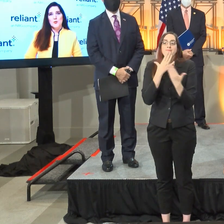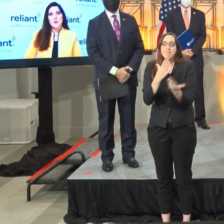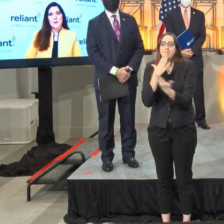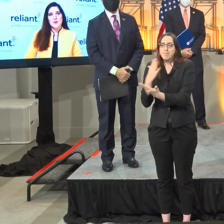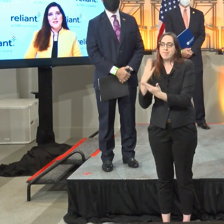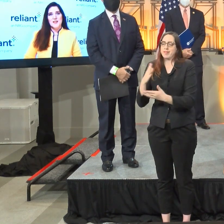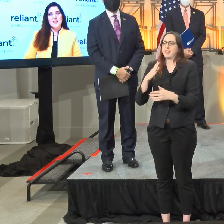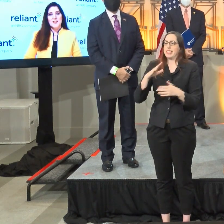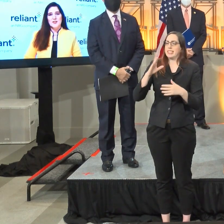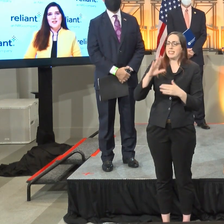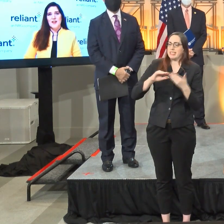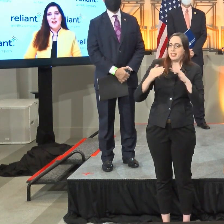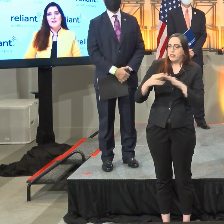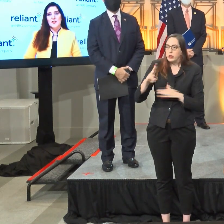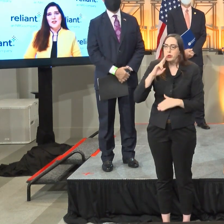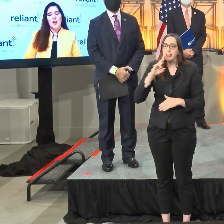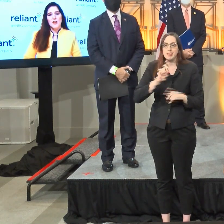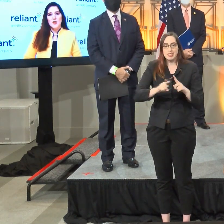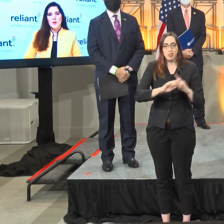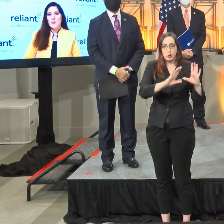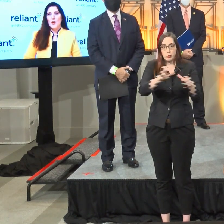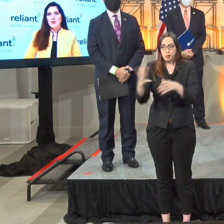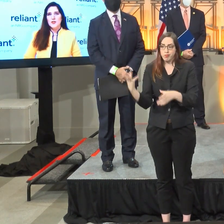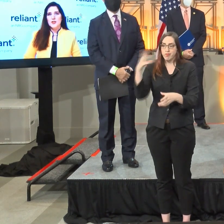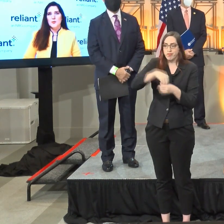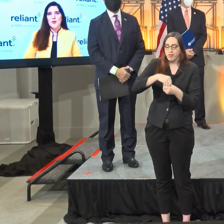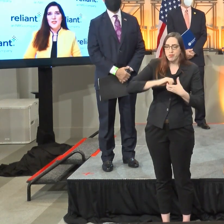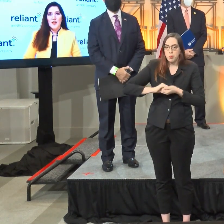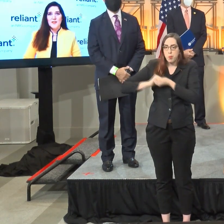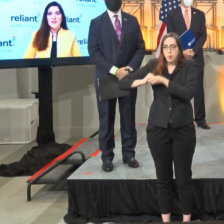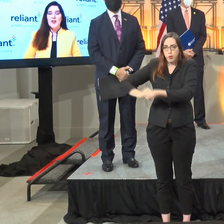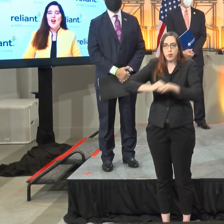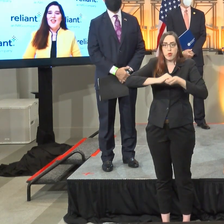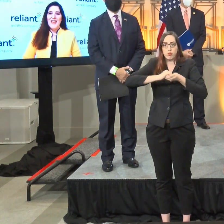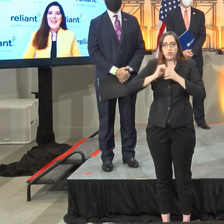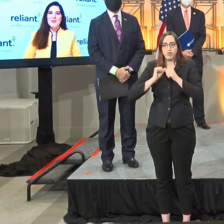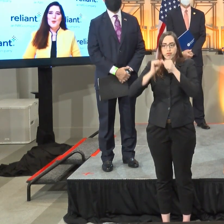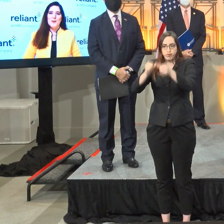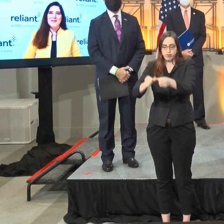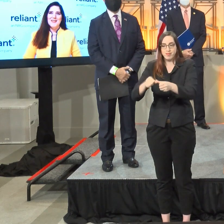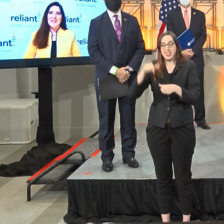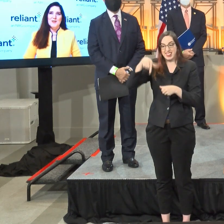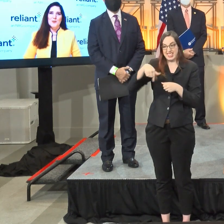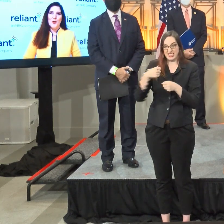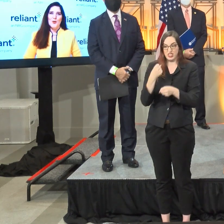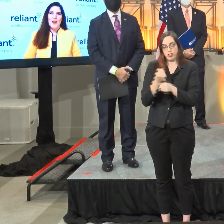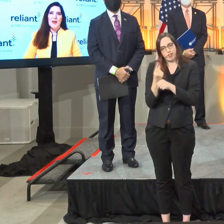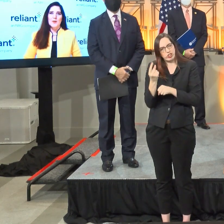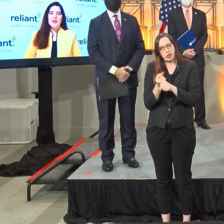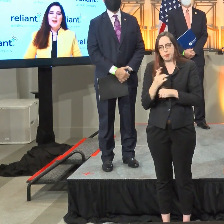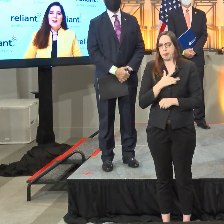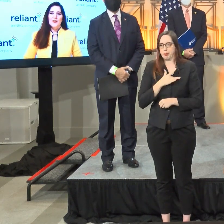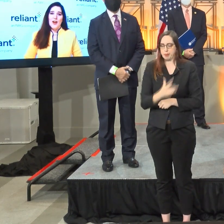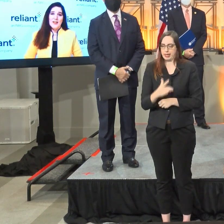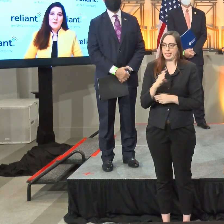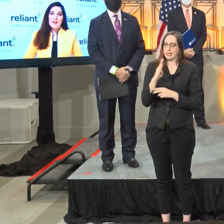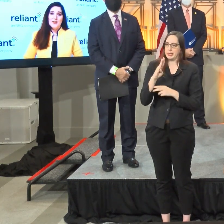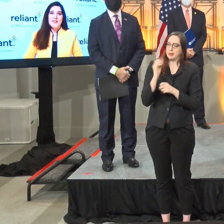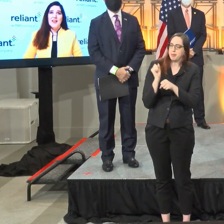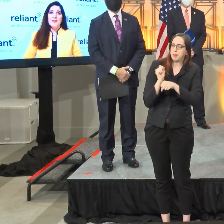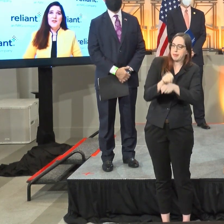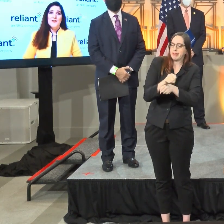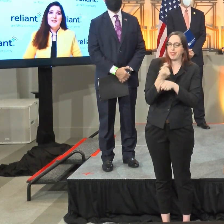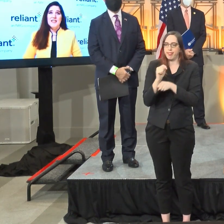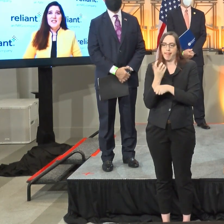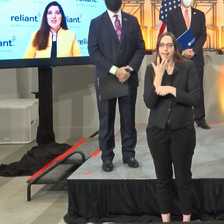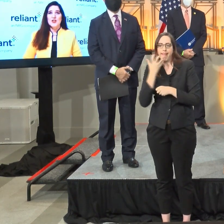the groups represented here today for their ongoing partnership with us on the annual Beat the Heat program. For, as Mayor